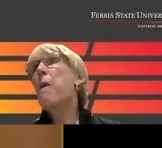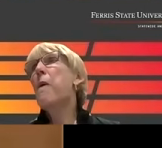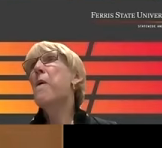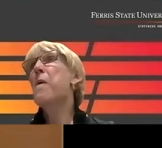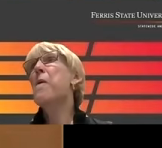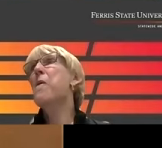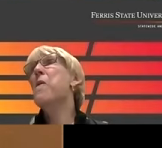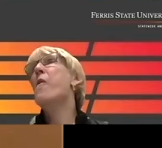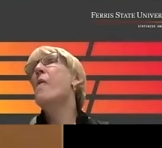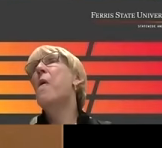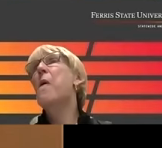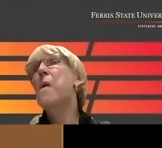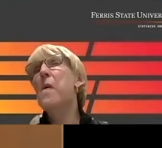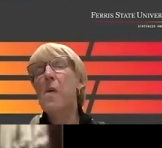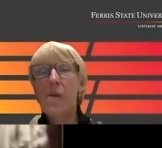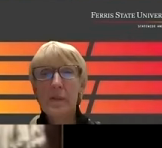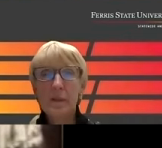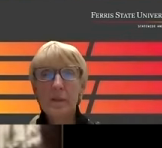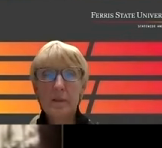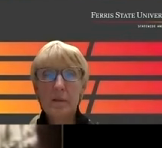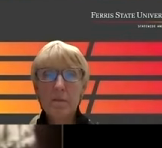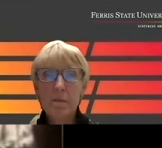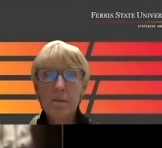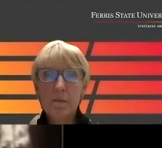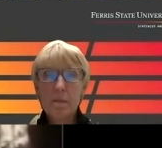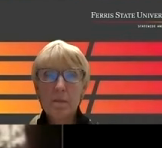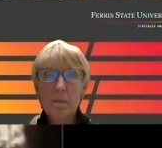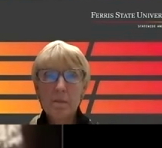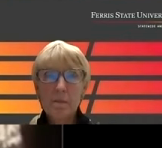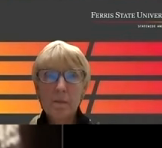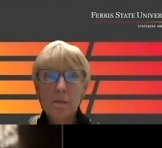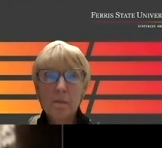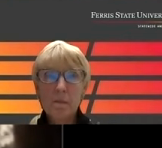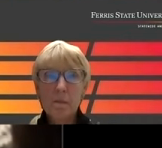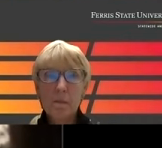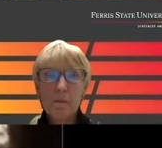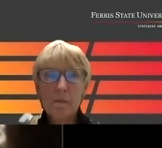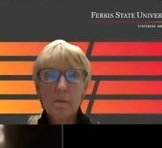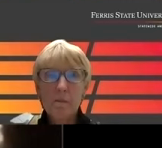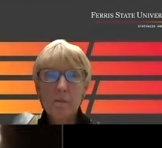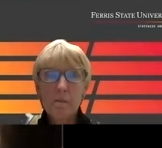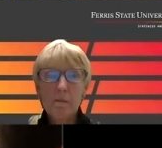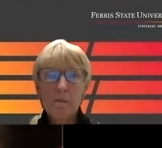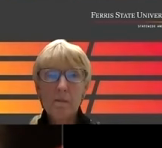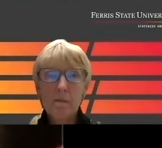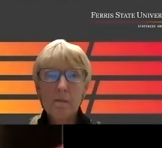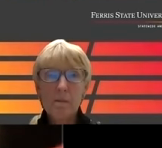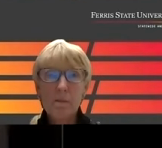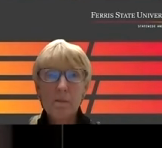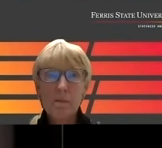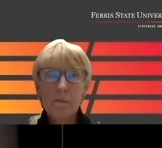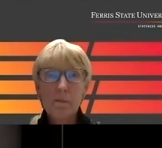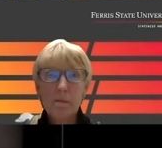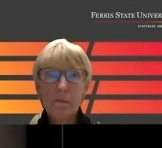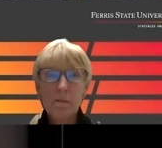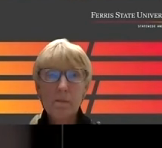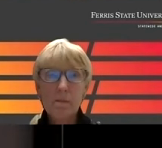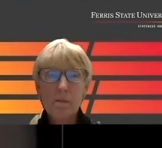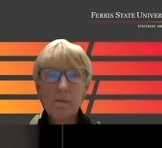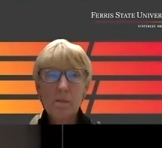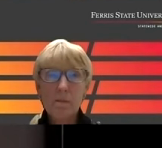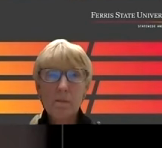brother? Or, what's happening, brother? Or, true that, brother. A shared history of oppression will